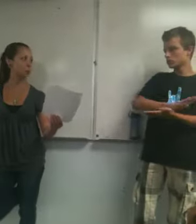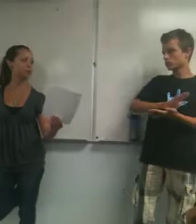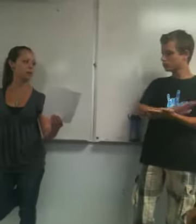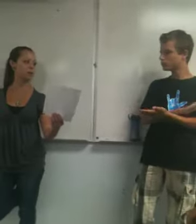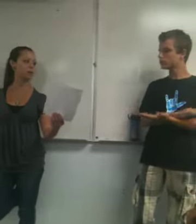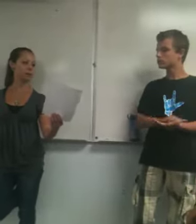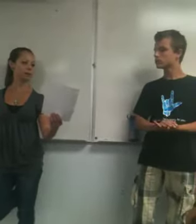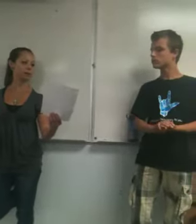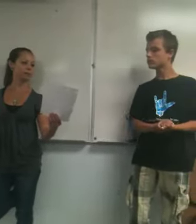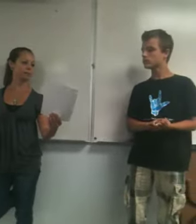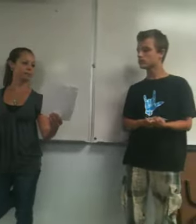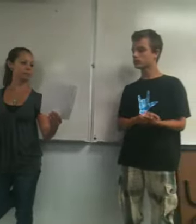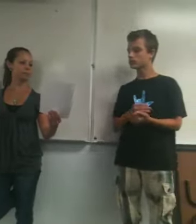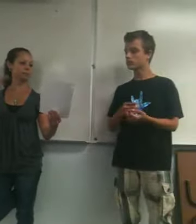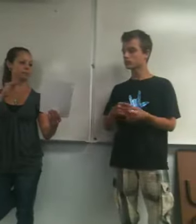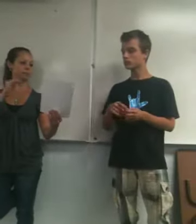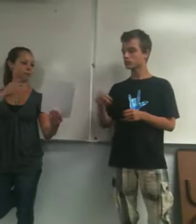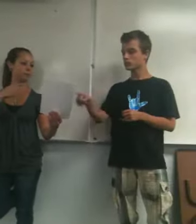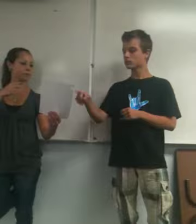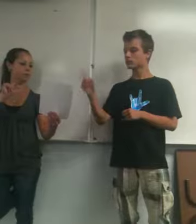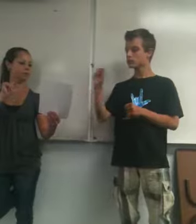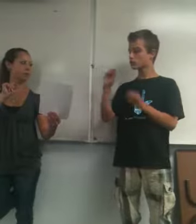is towards you.